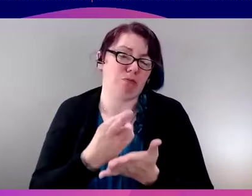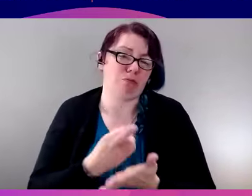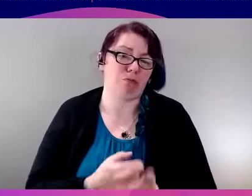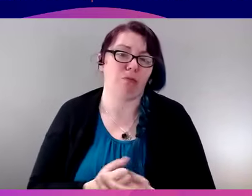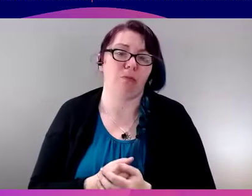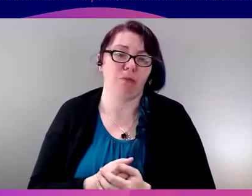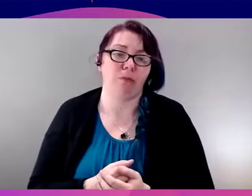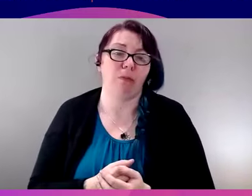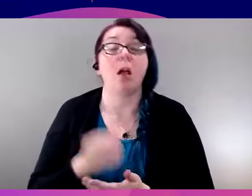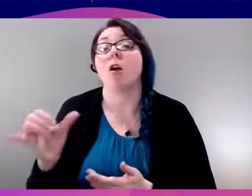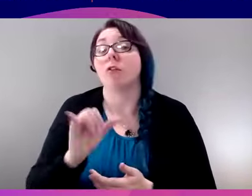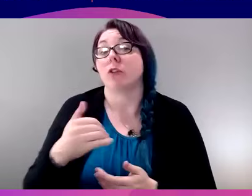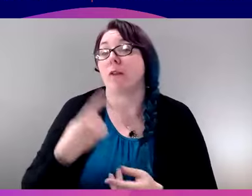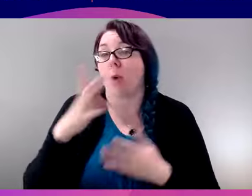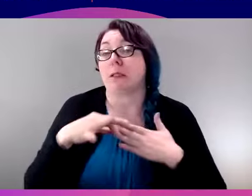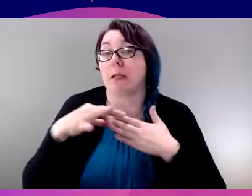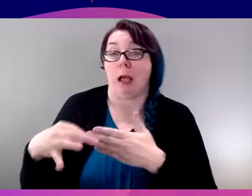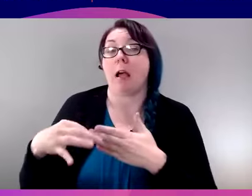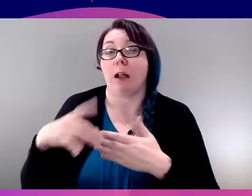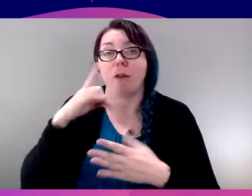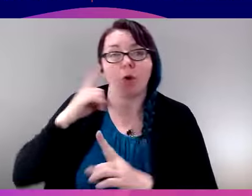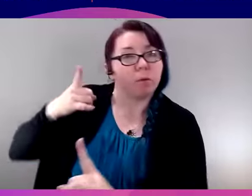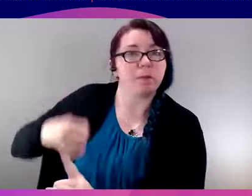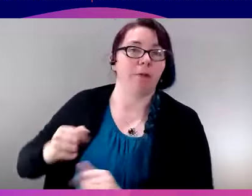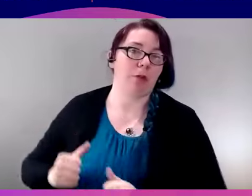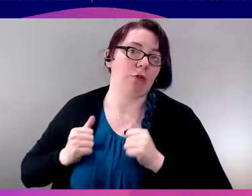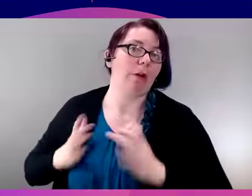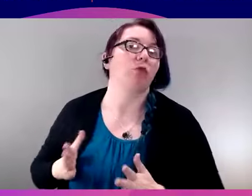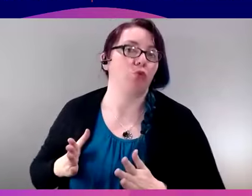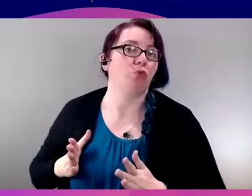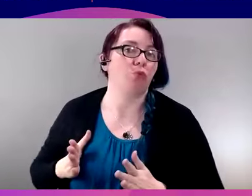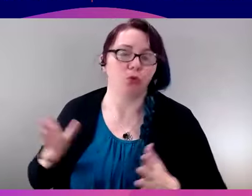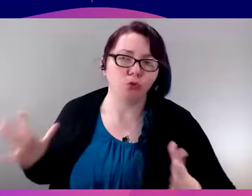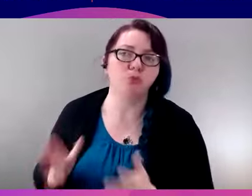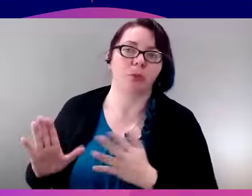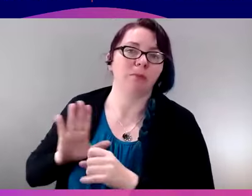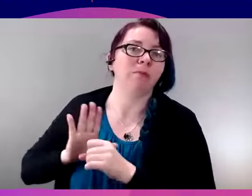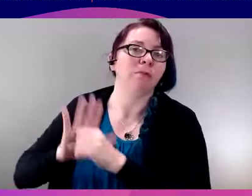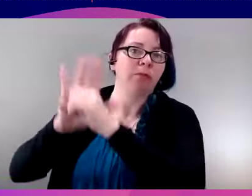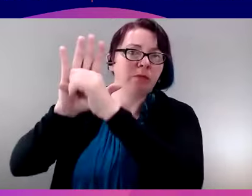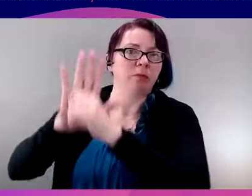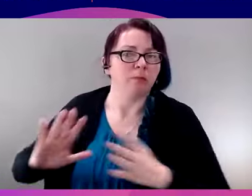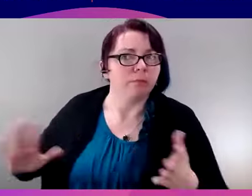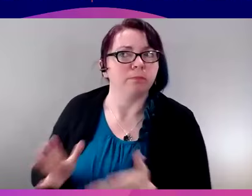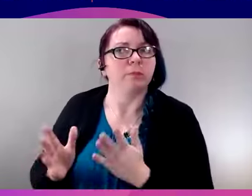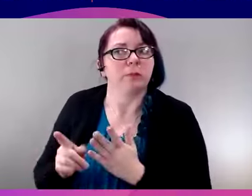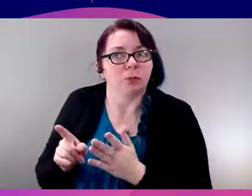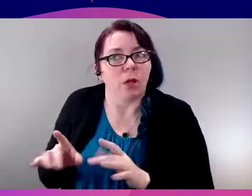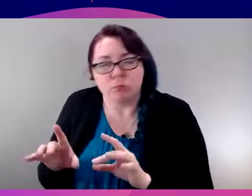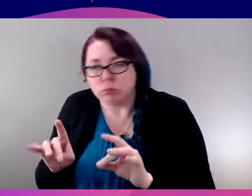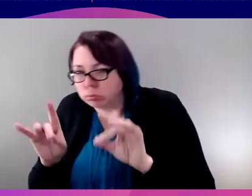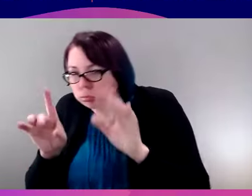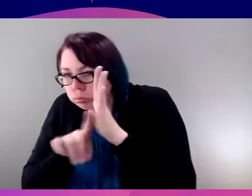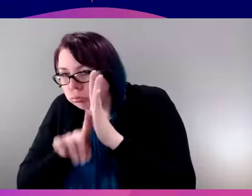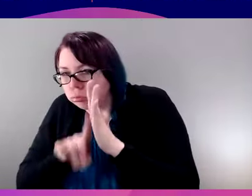survivors specifically to support their self-advocacy, as well as develop their skills to be able to find and access resources in their communities that